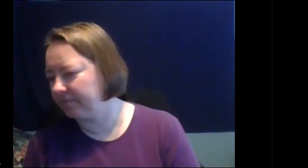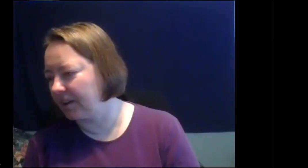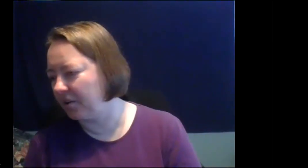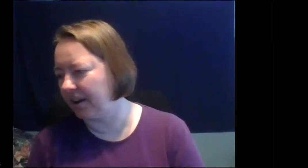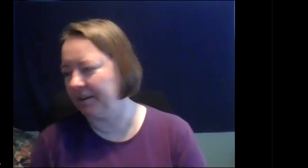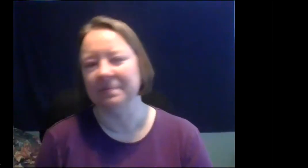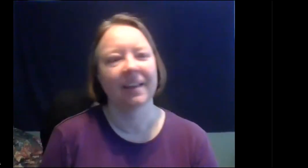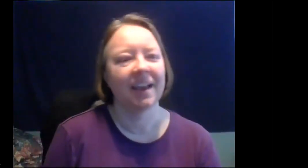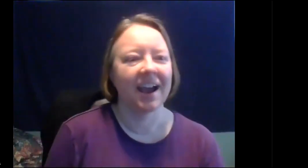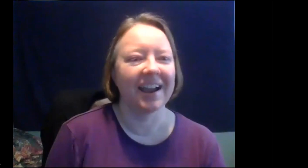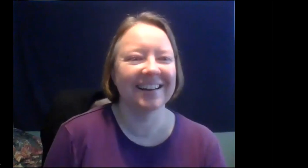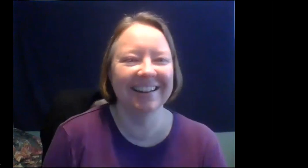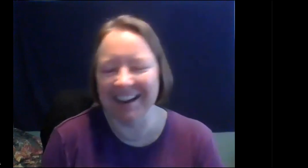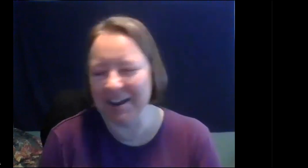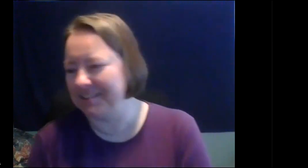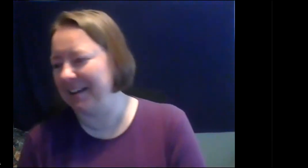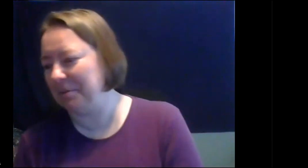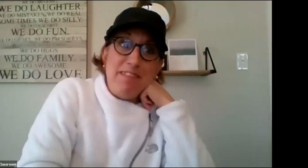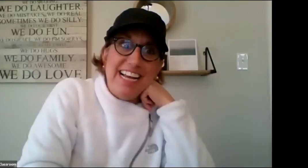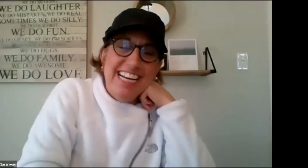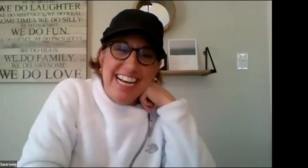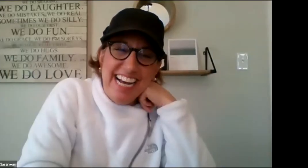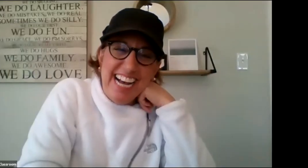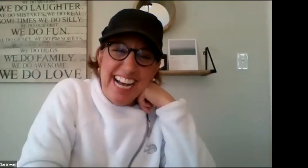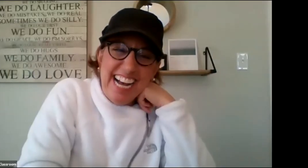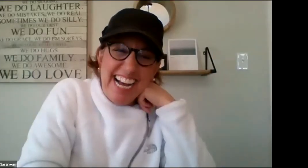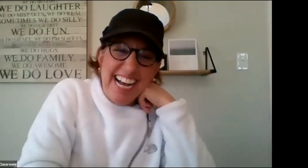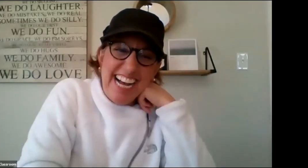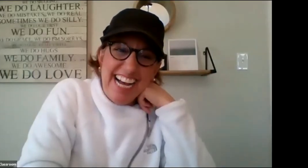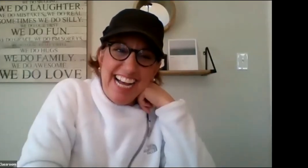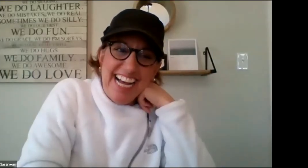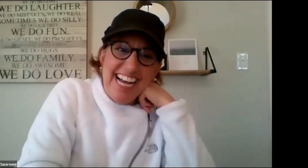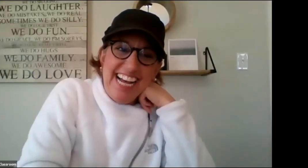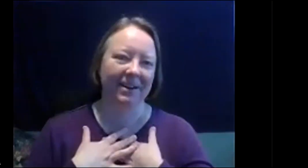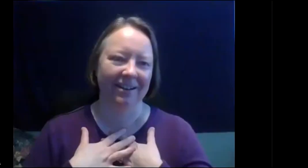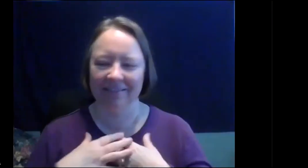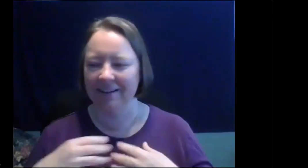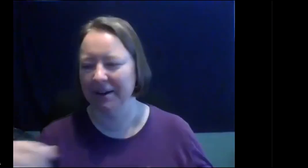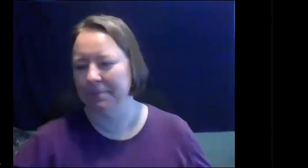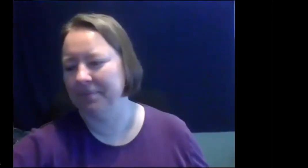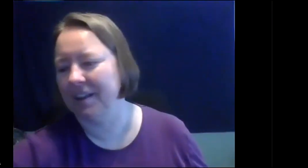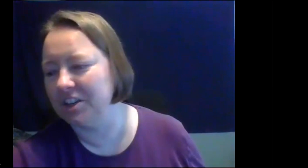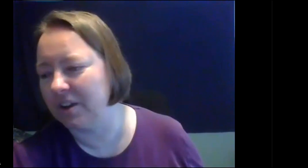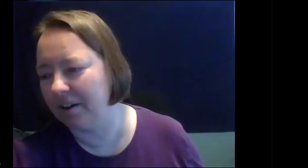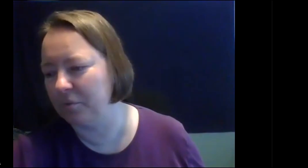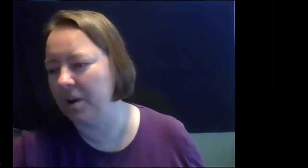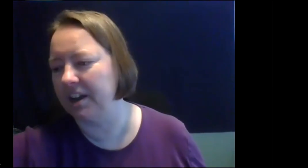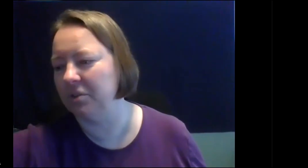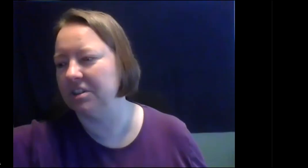Oh, Someone knows I'm something. looking around. I don't have it on me right now. I do have one I used